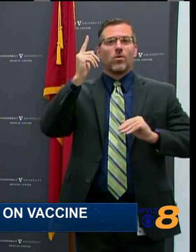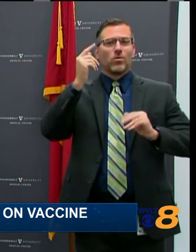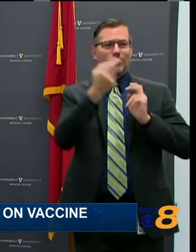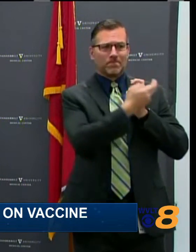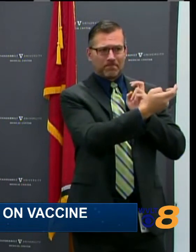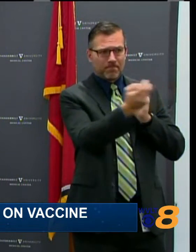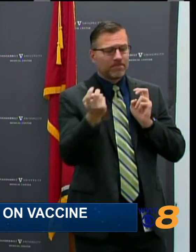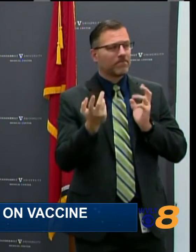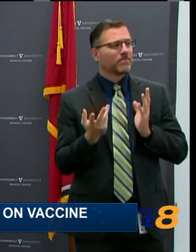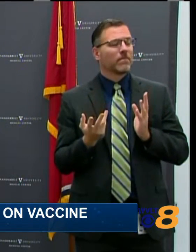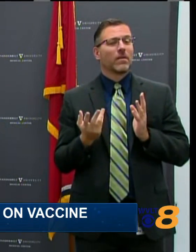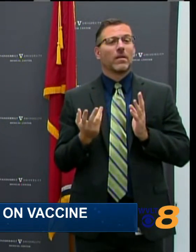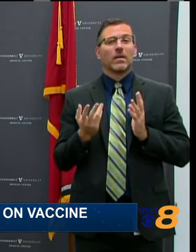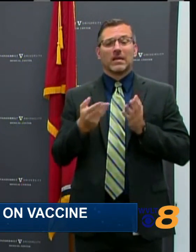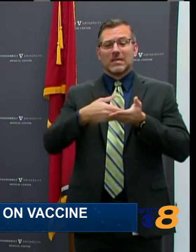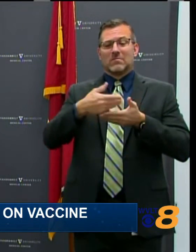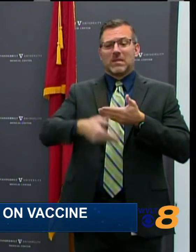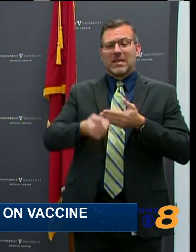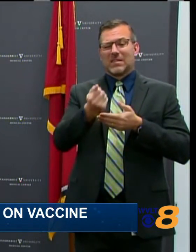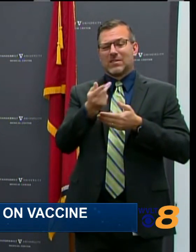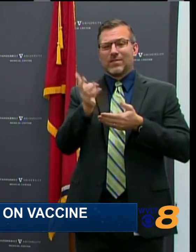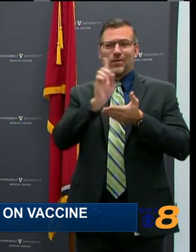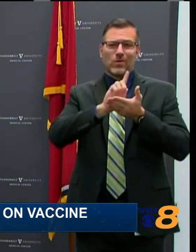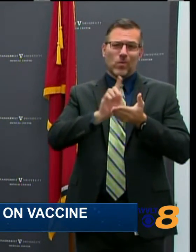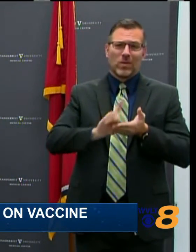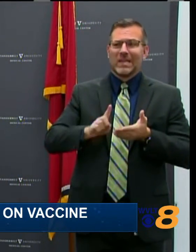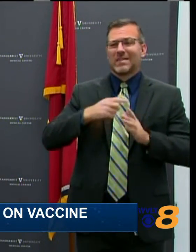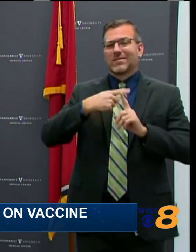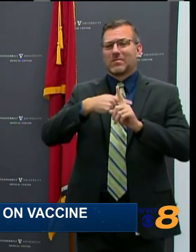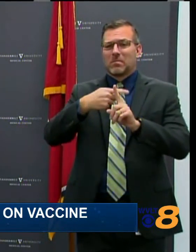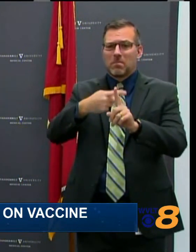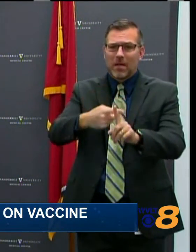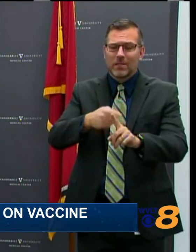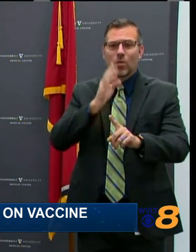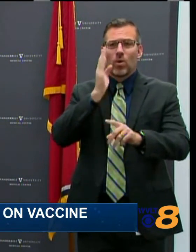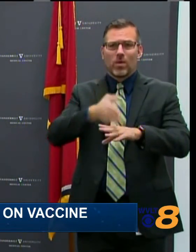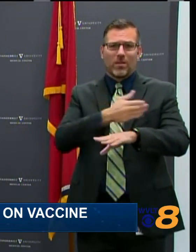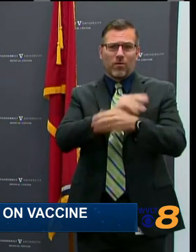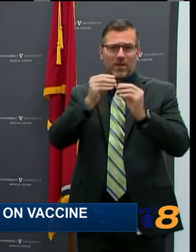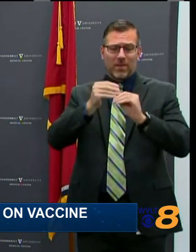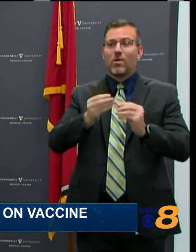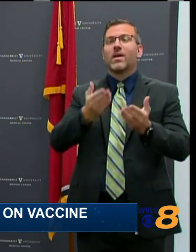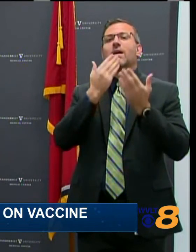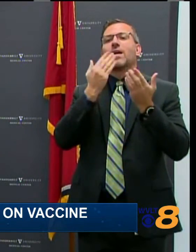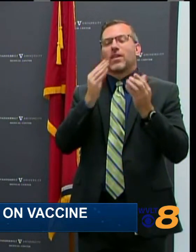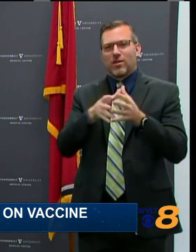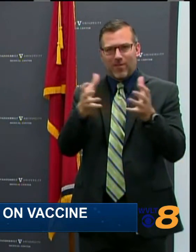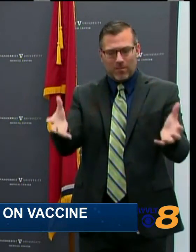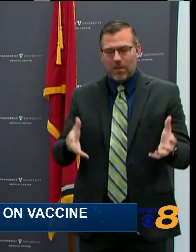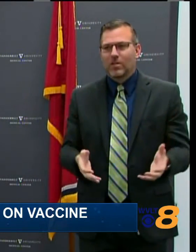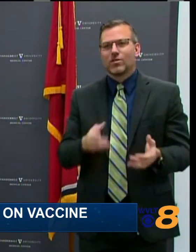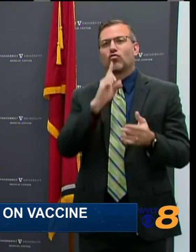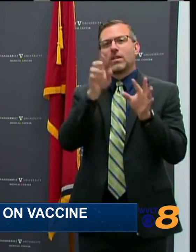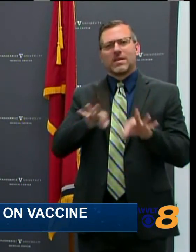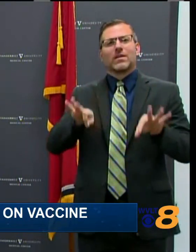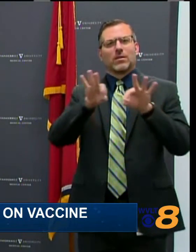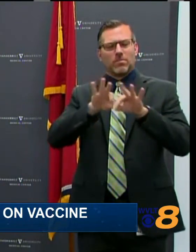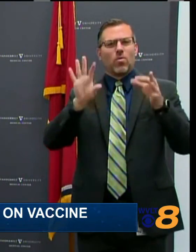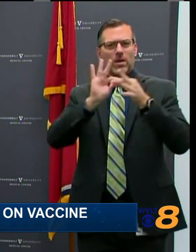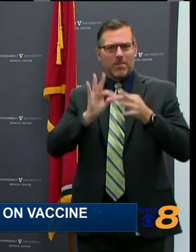in weeks or months we will have made a real turn in this virus. So thank you all. Very important message today.